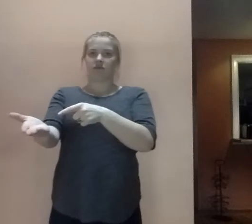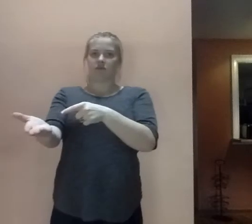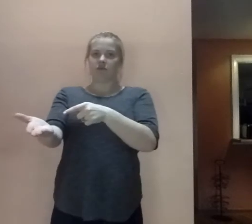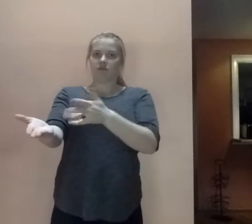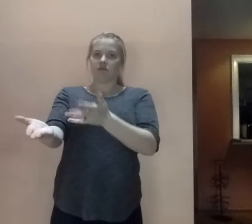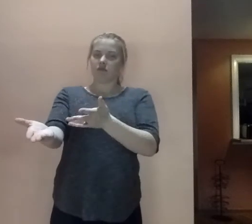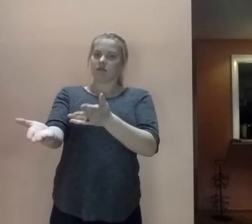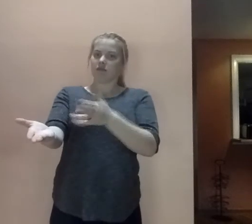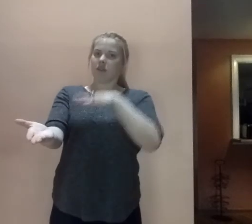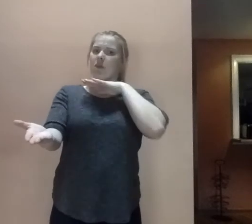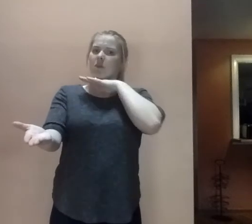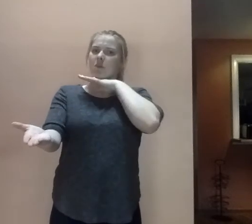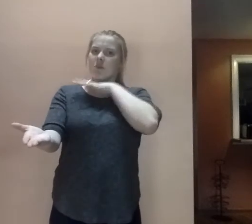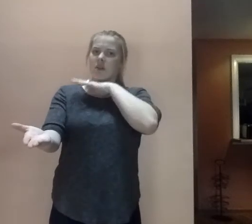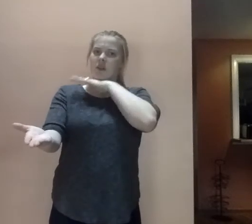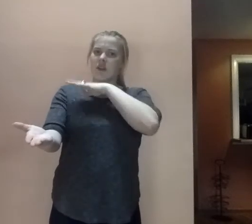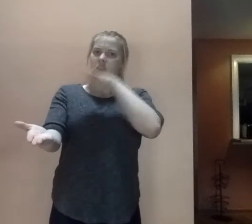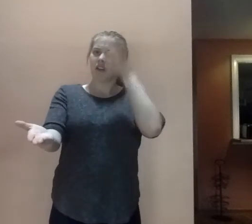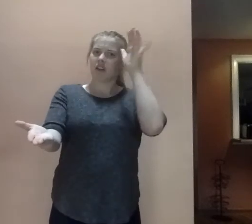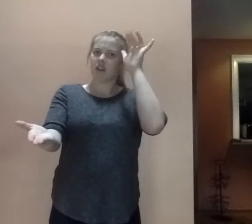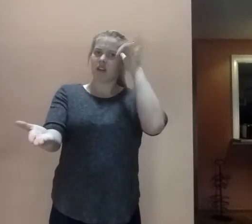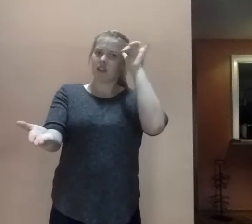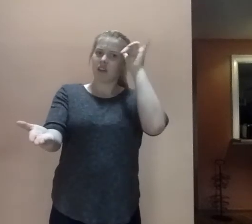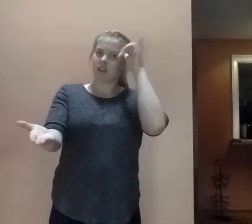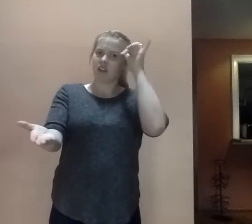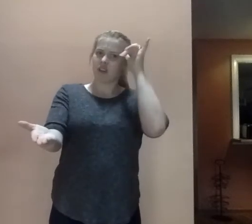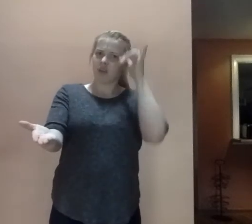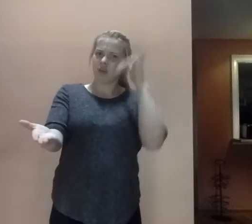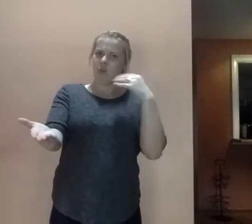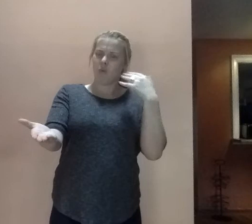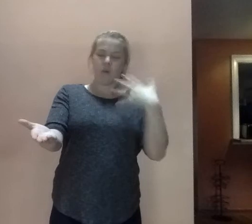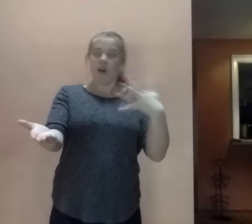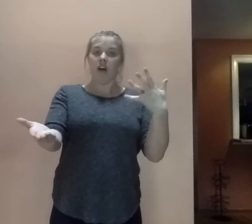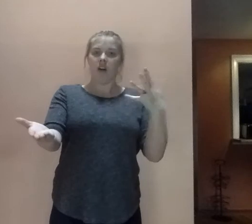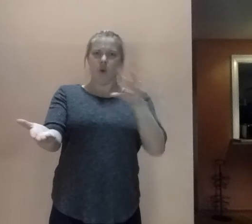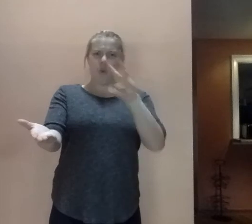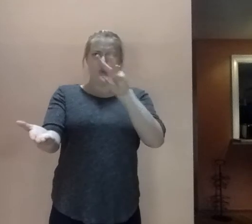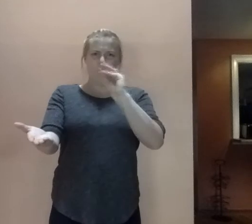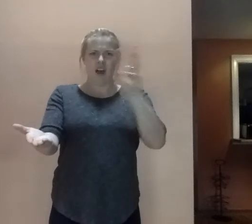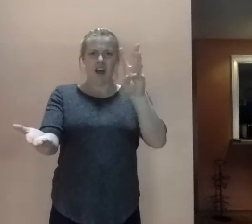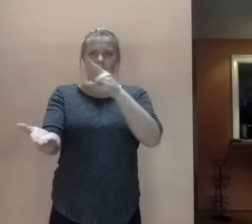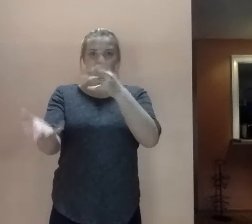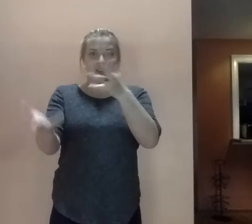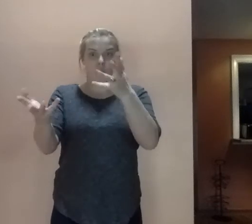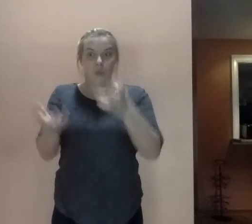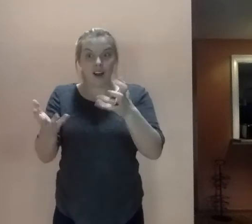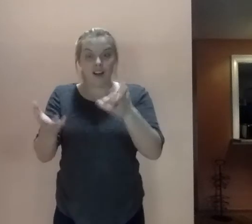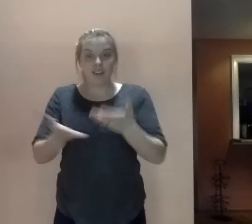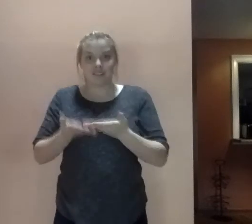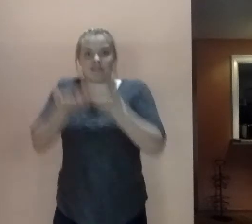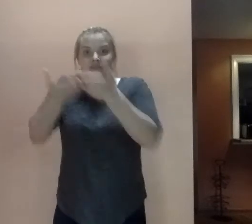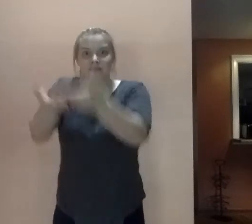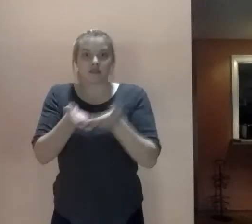steak on your recipe list? Are you kidding me? It's like this menu is trying to give people heart attacks. At your website, we noticed Heart